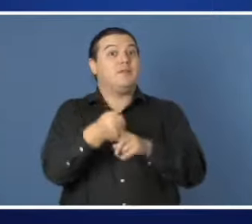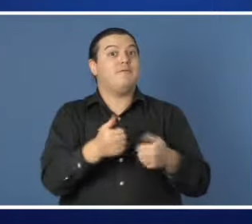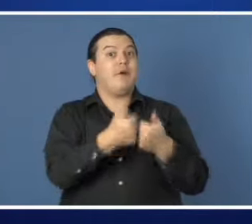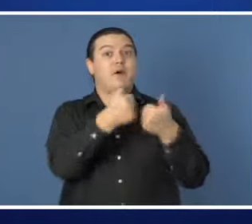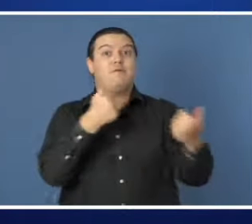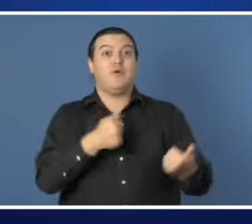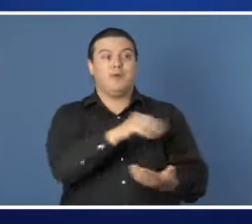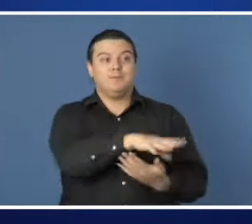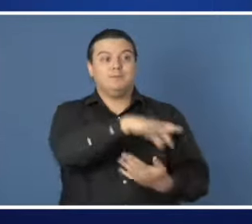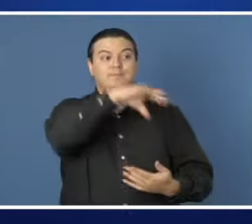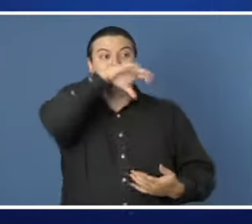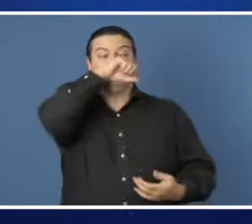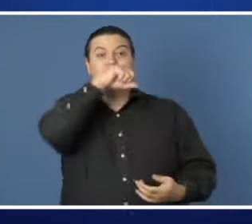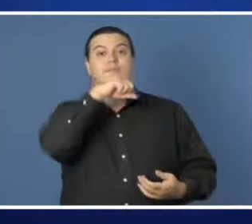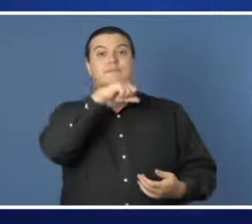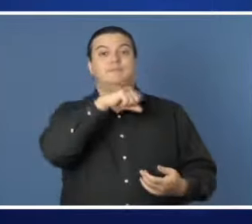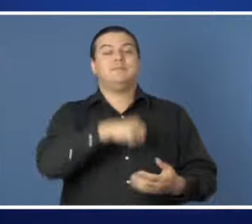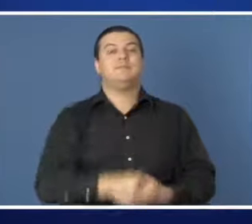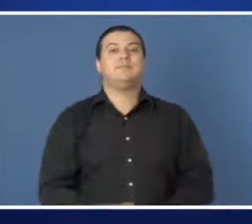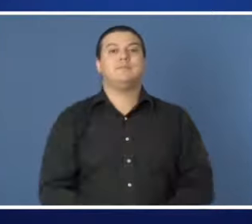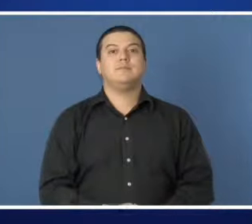Avoid breathing fumes.